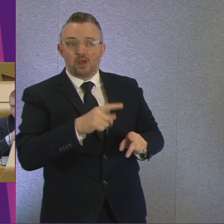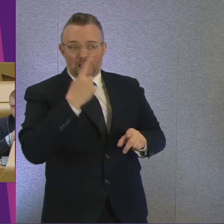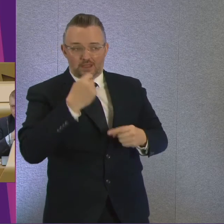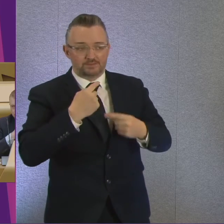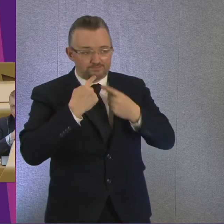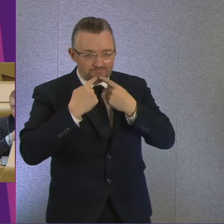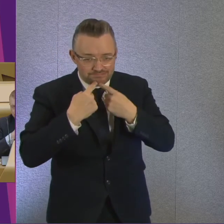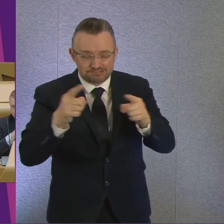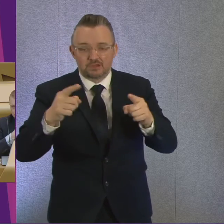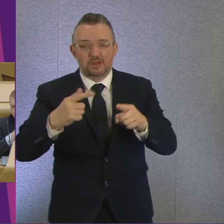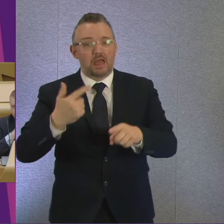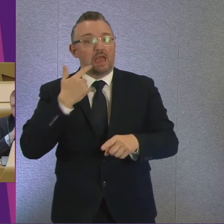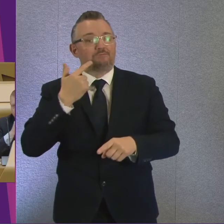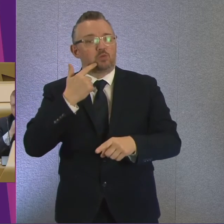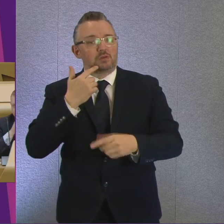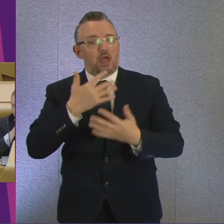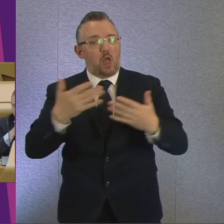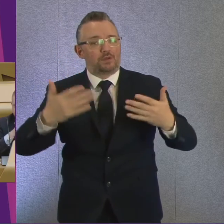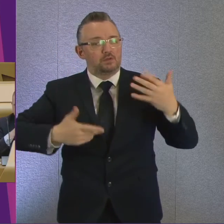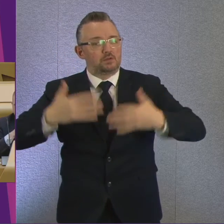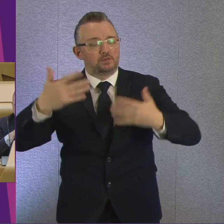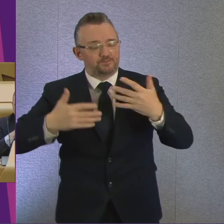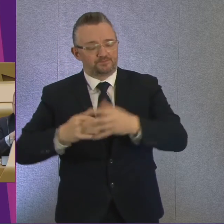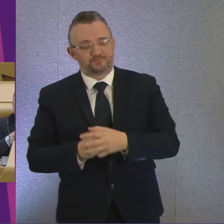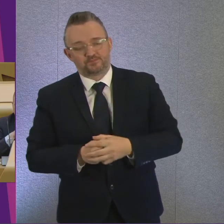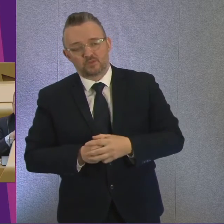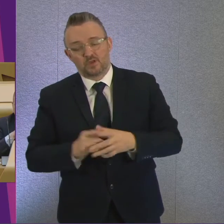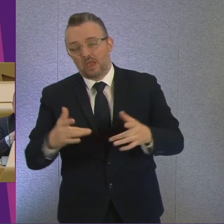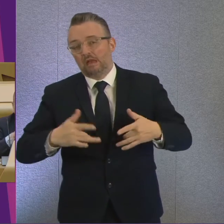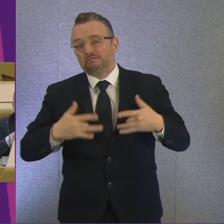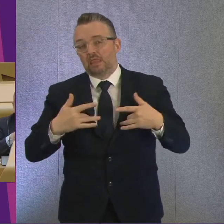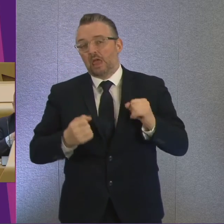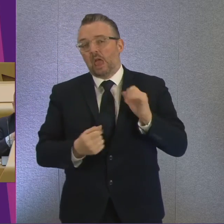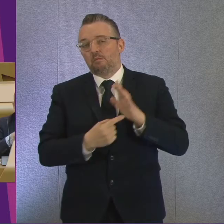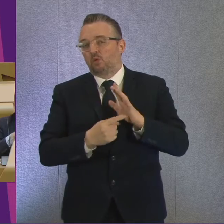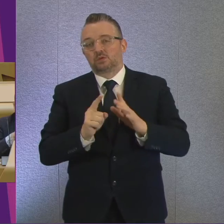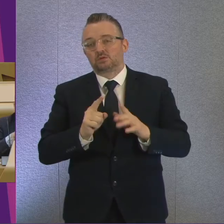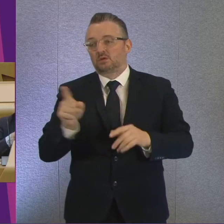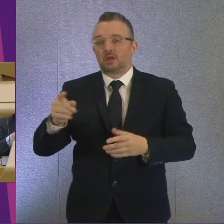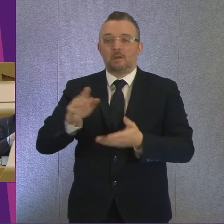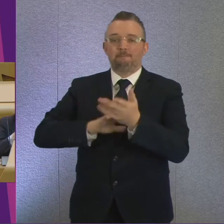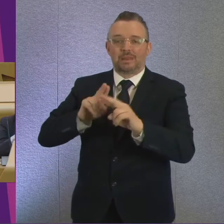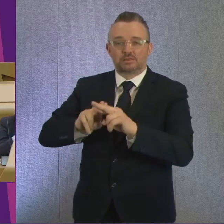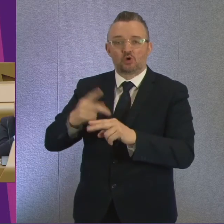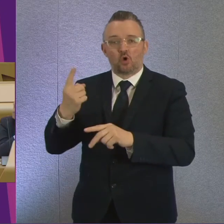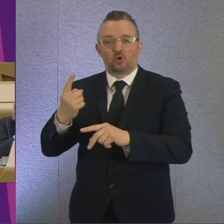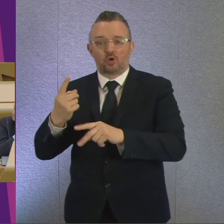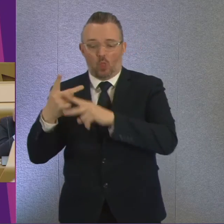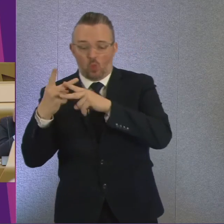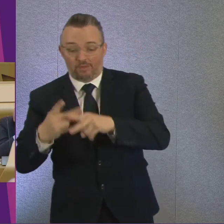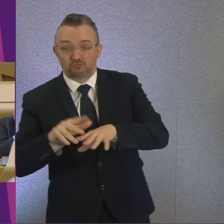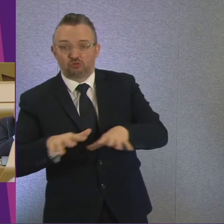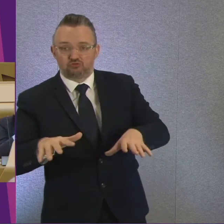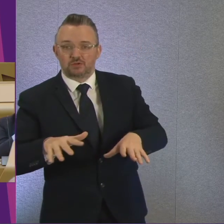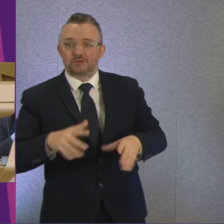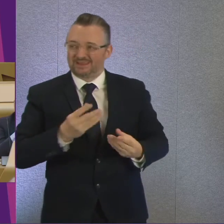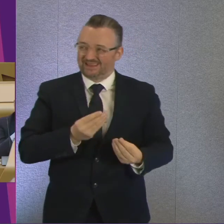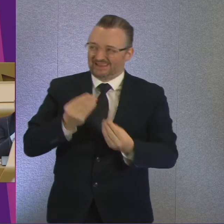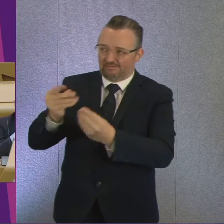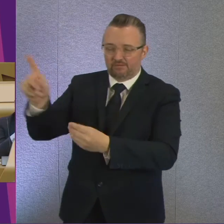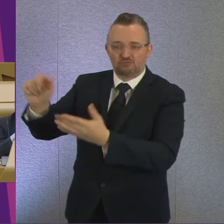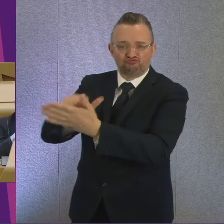basis going forward. During this time, it's important to provide resources to parents and guardians and to look to develop early support for young